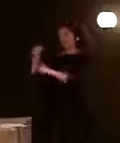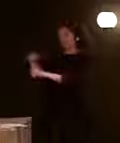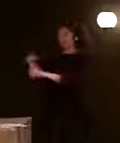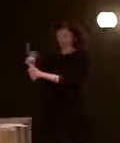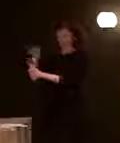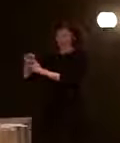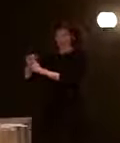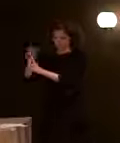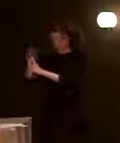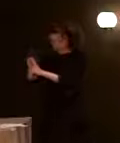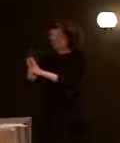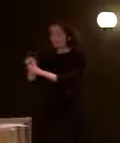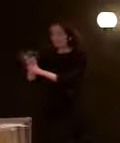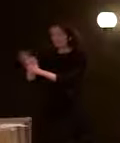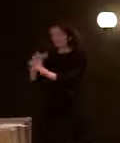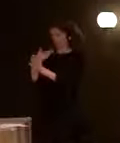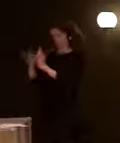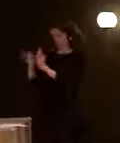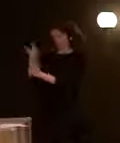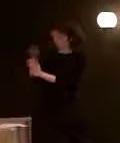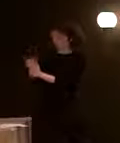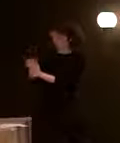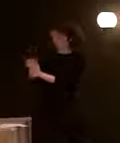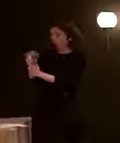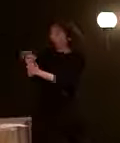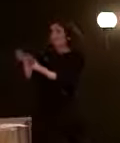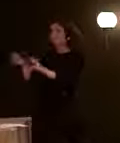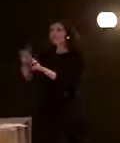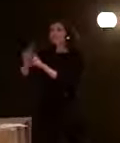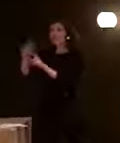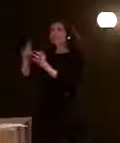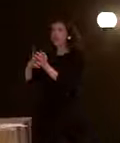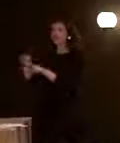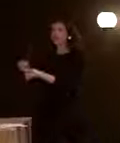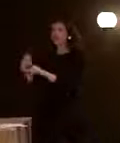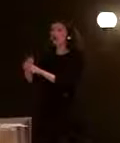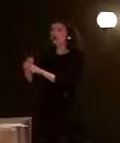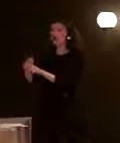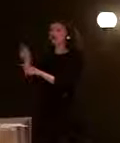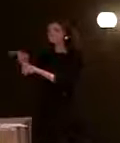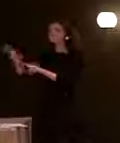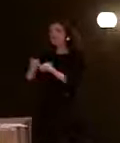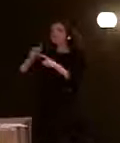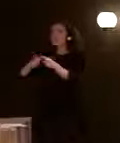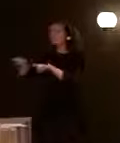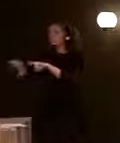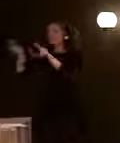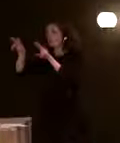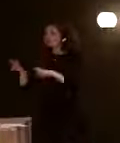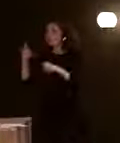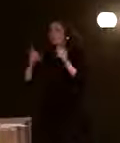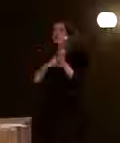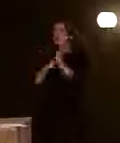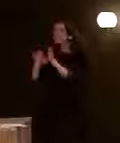to organize your teaching in advance. But what about practical activities, specific activities that you might